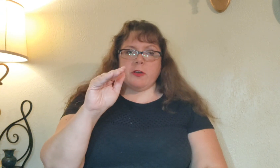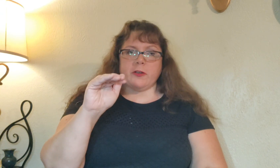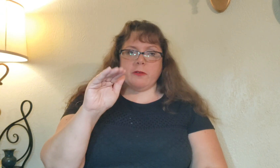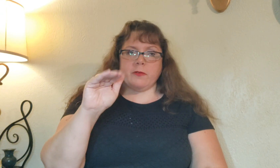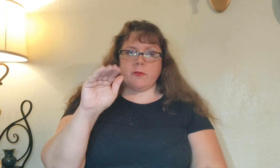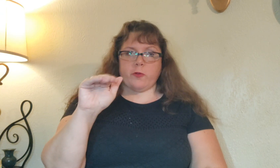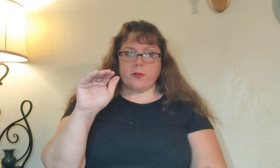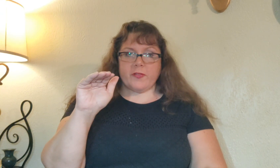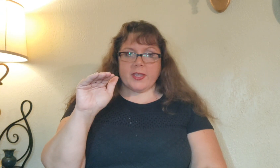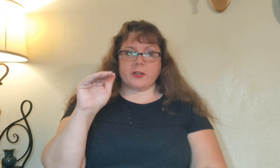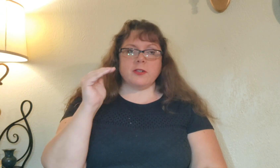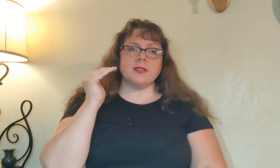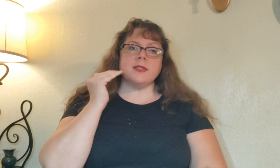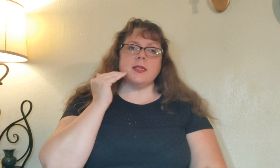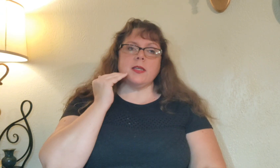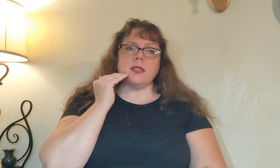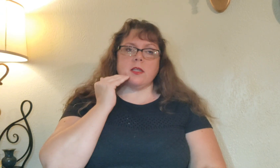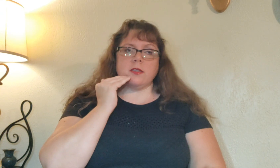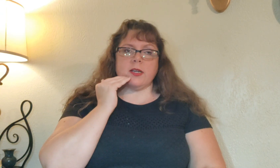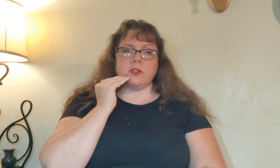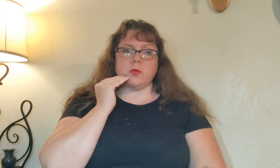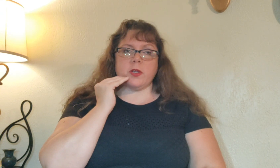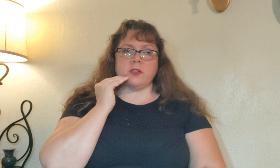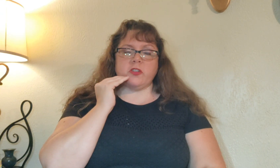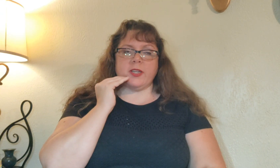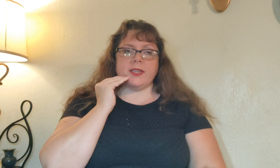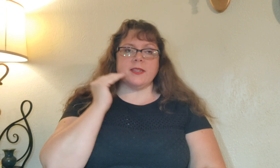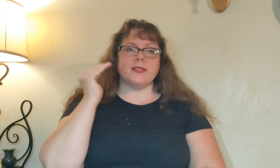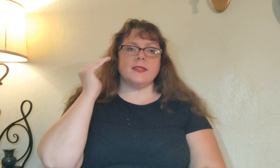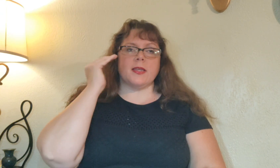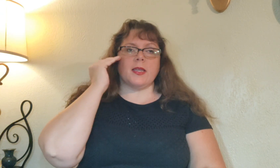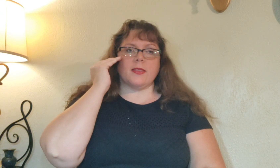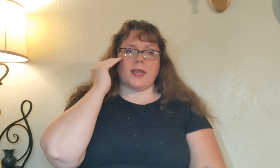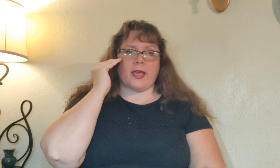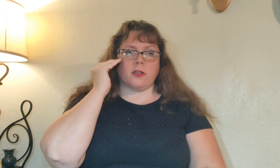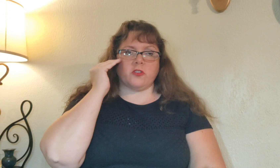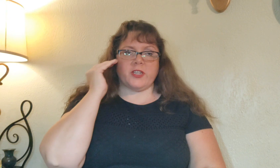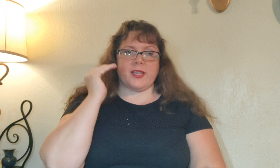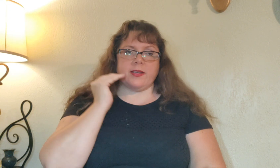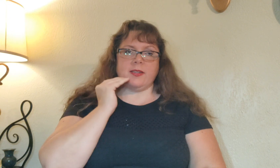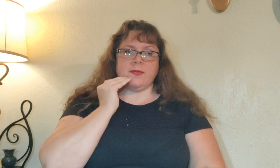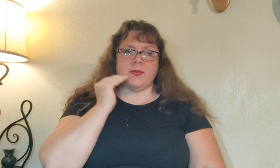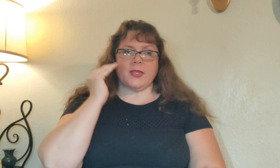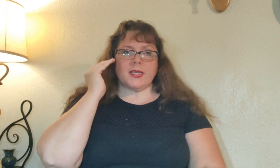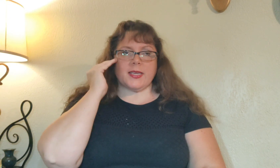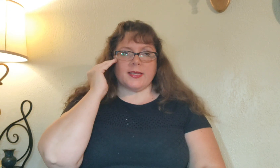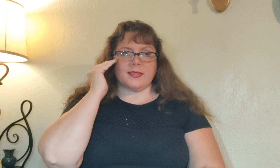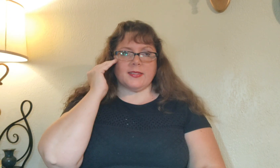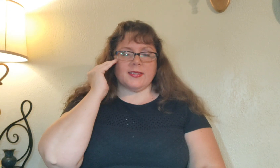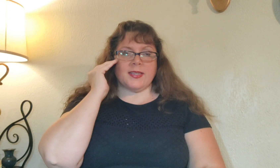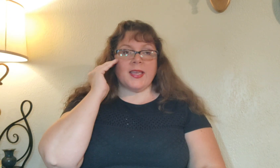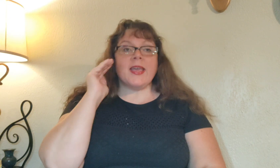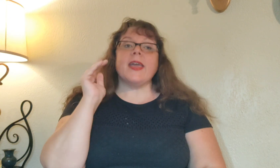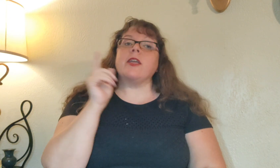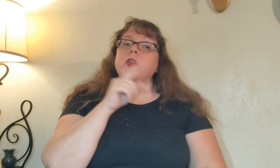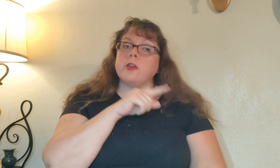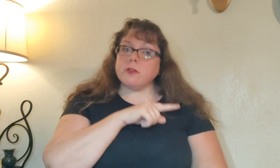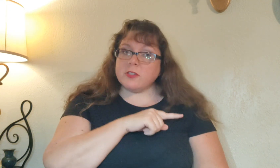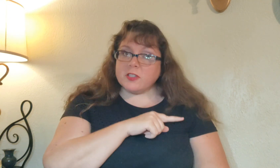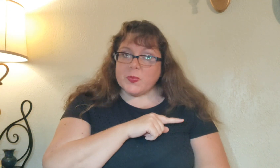your 4 fingers and then you touch where your chin is and then at your cheek. Kiss. It used to